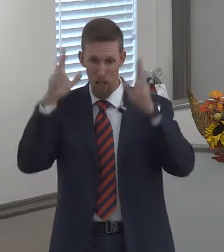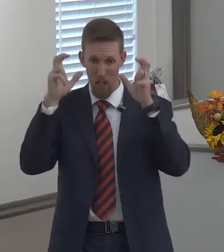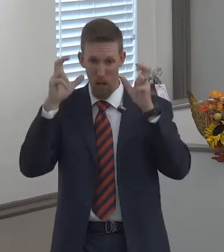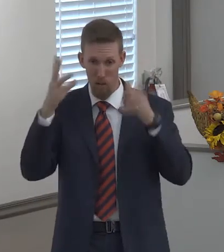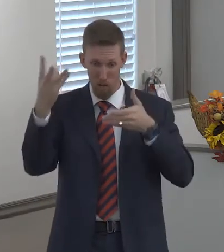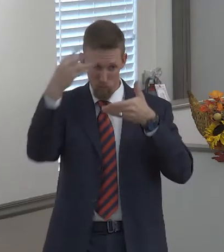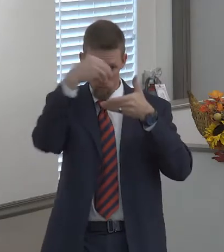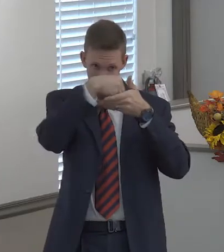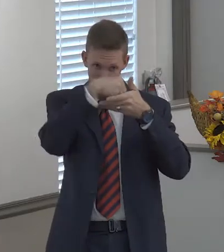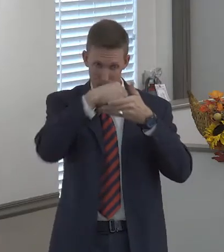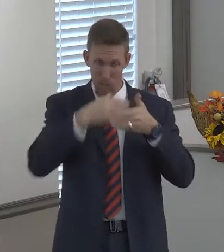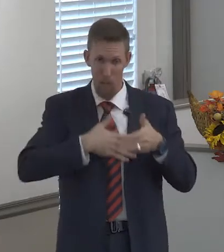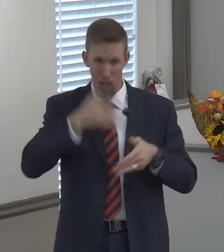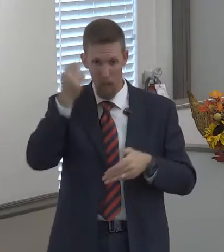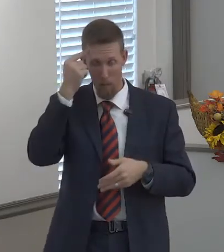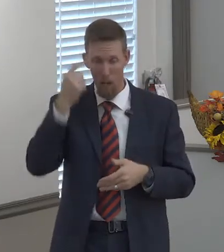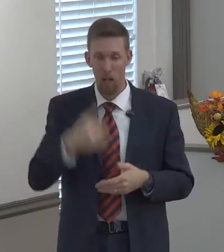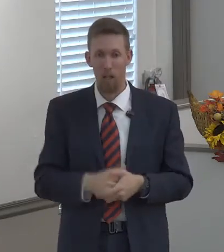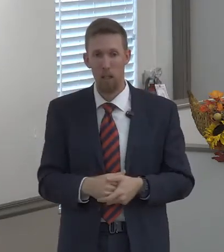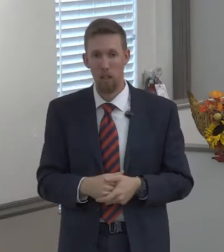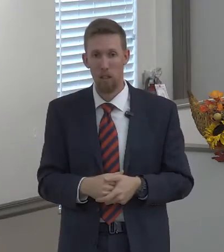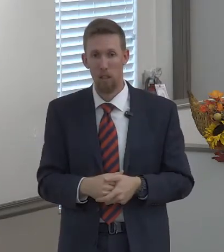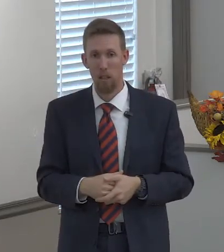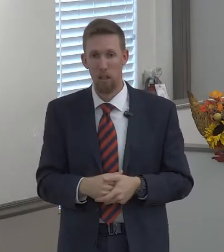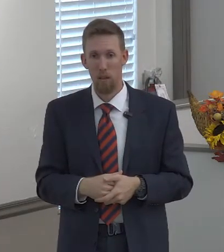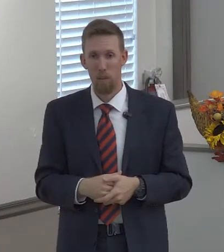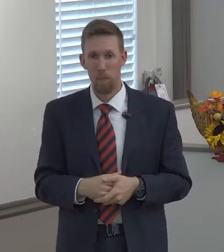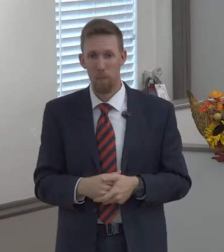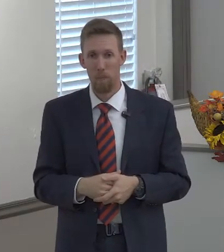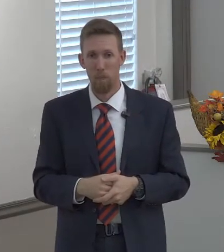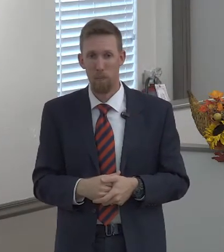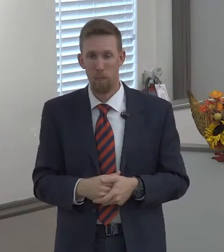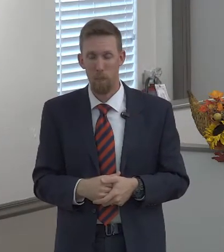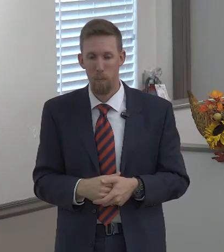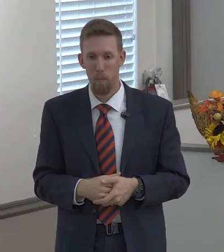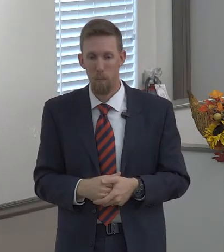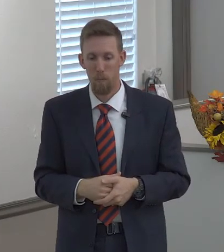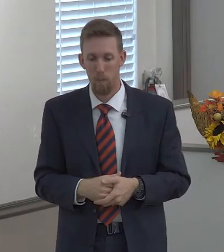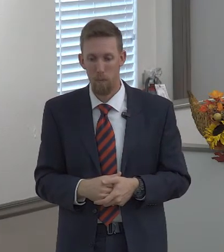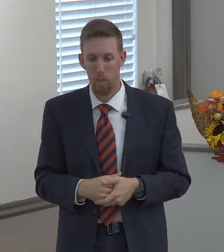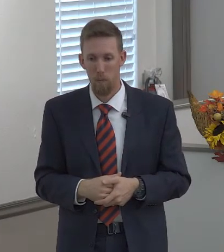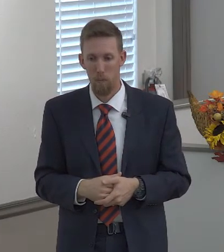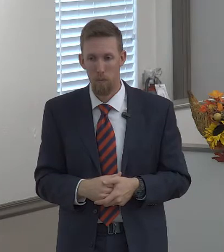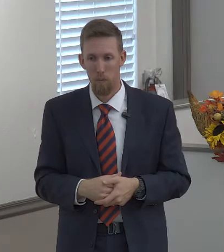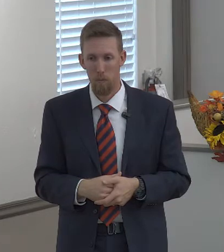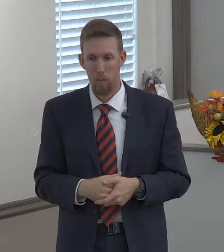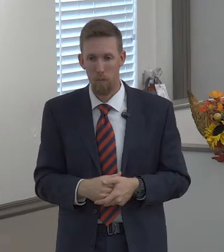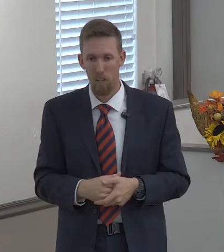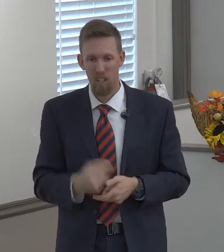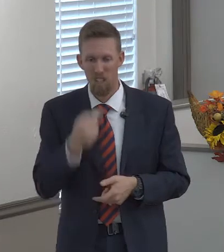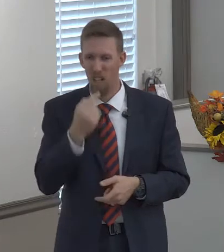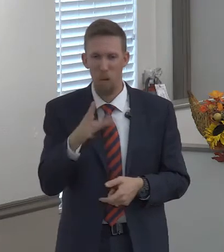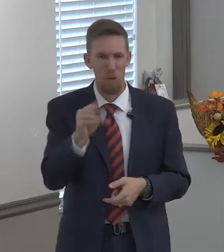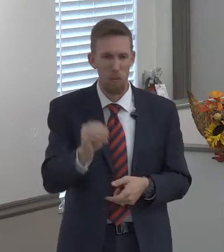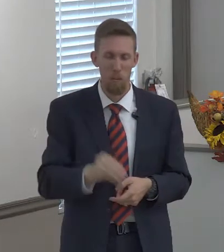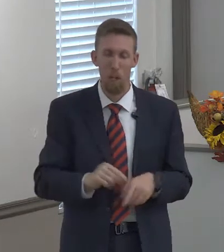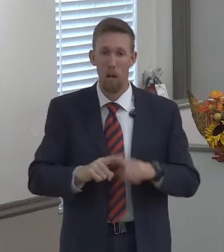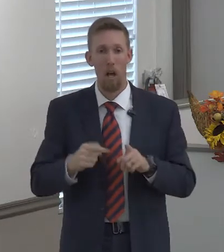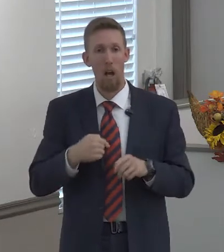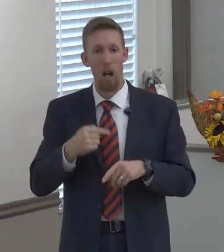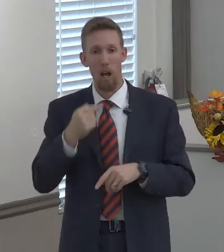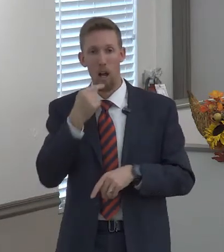wall. Well, now the Randalls are Sunday morning, Sunday night. We liked it. And then